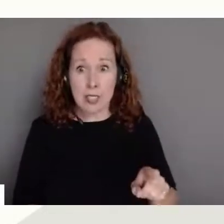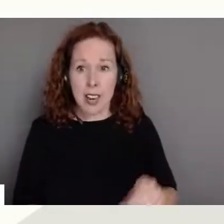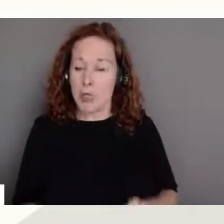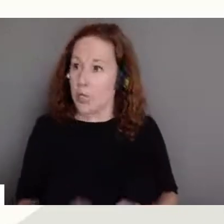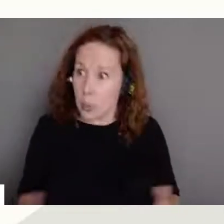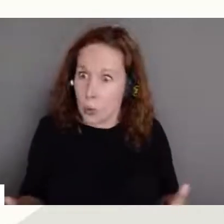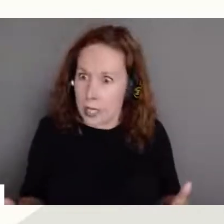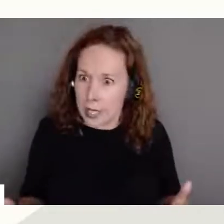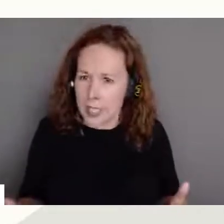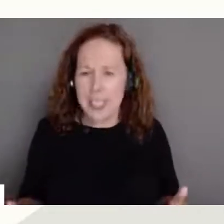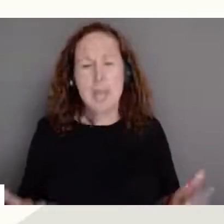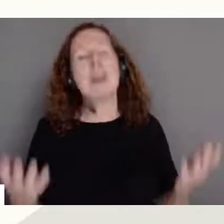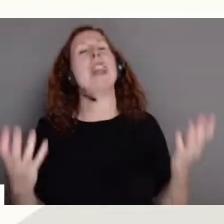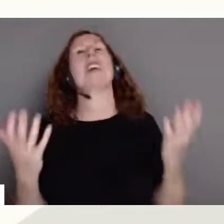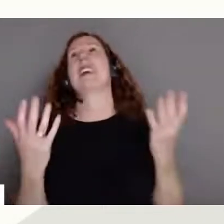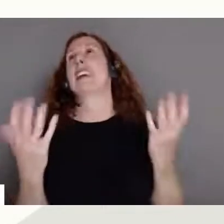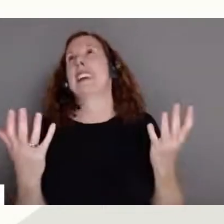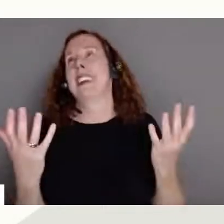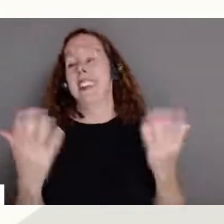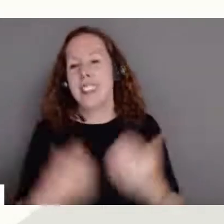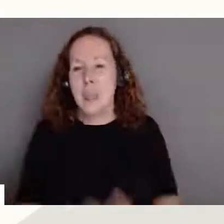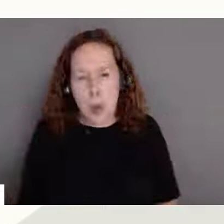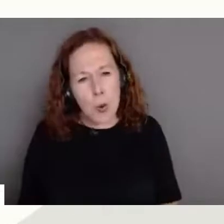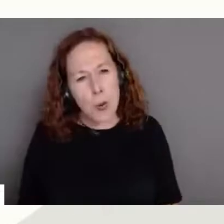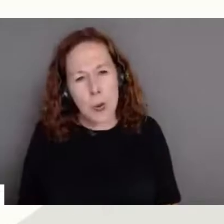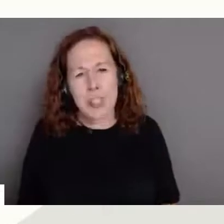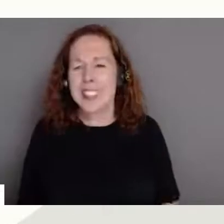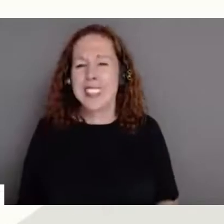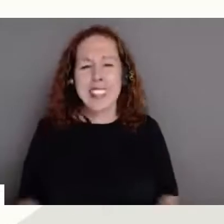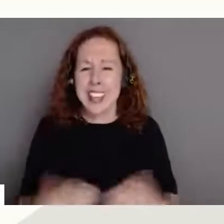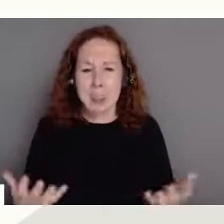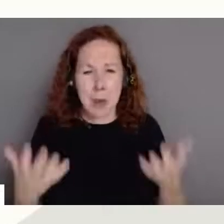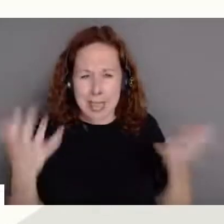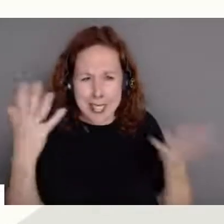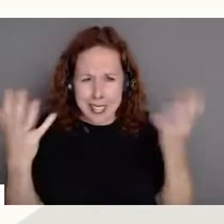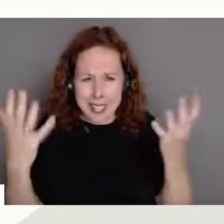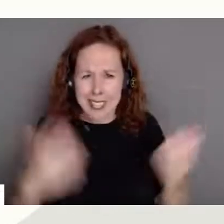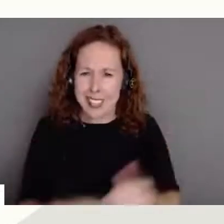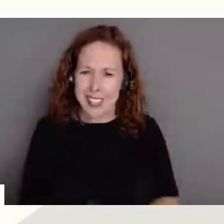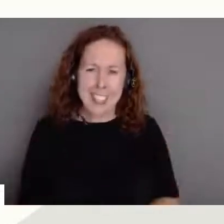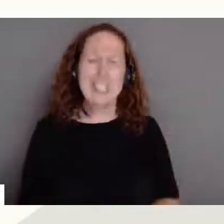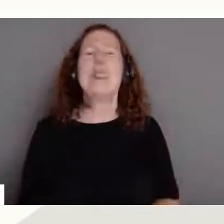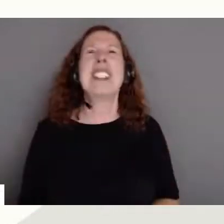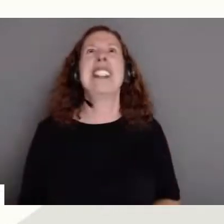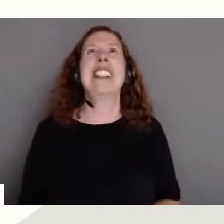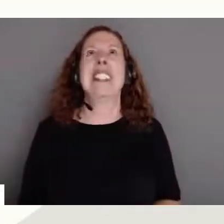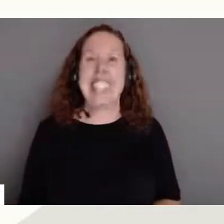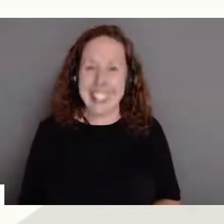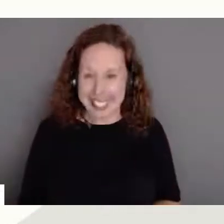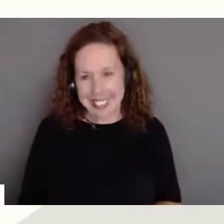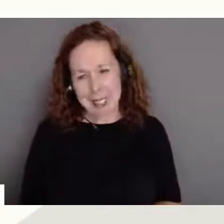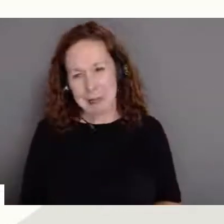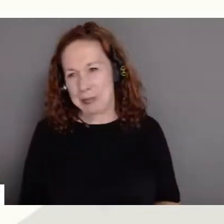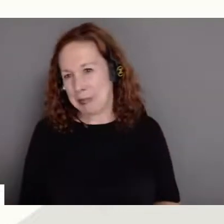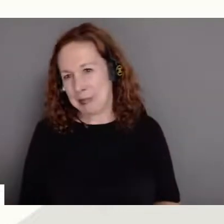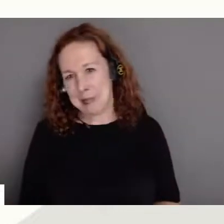that was they're like, "Really?" 2 And I'm thumbs like, up. "No, you're like, No, you said what? nothing. You said